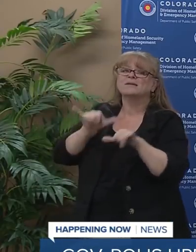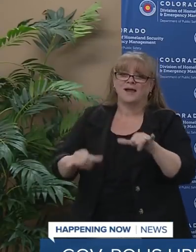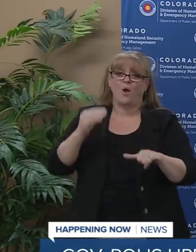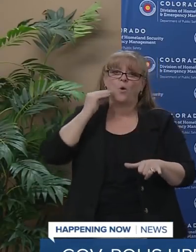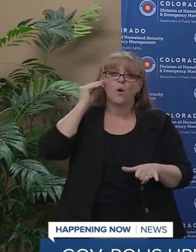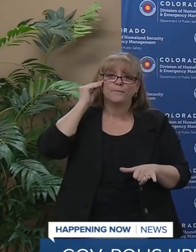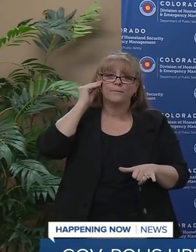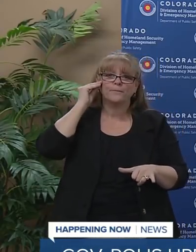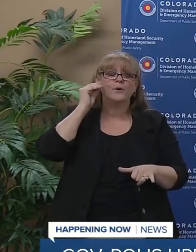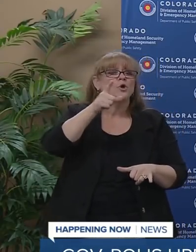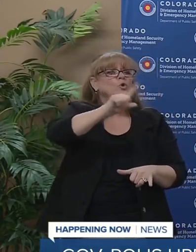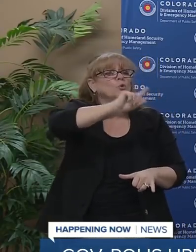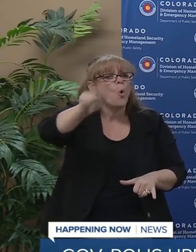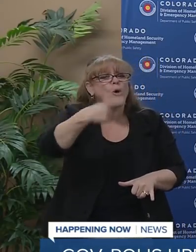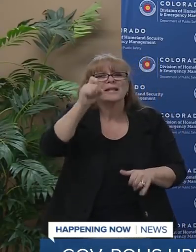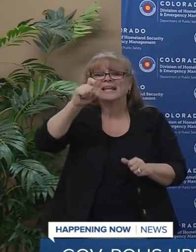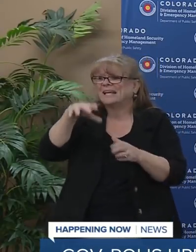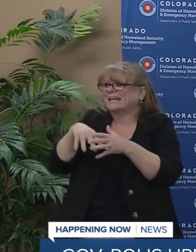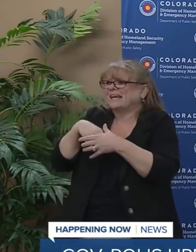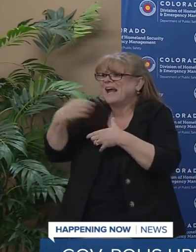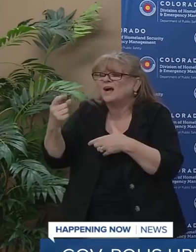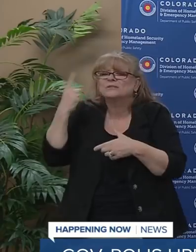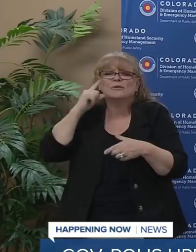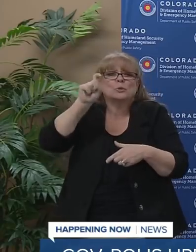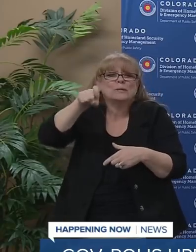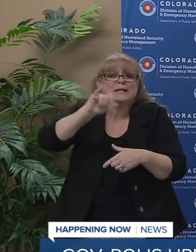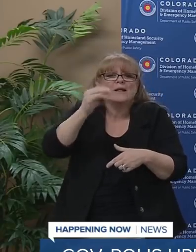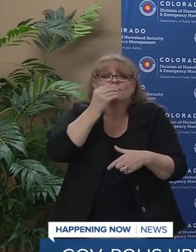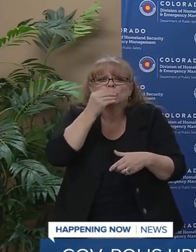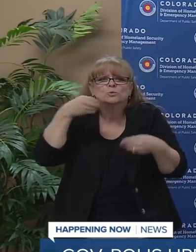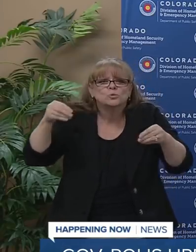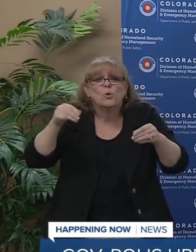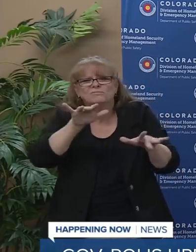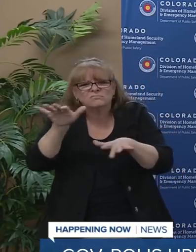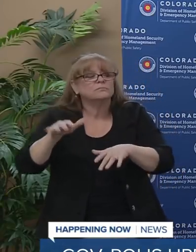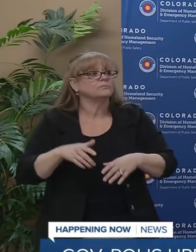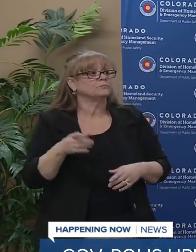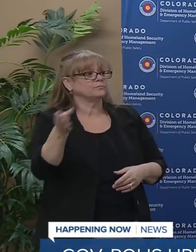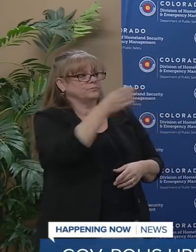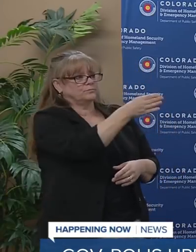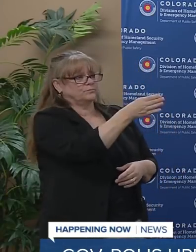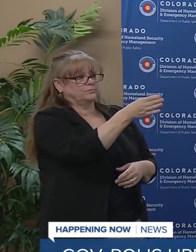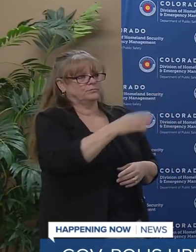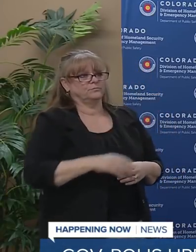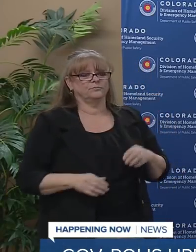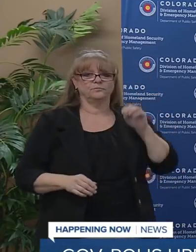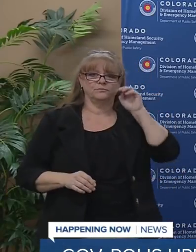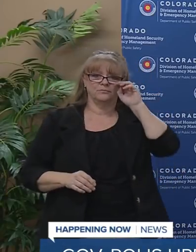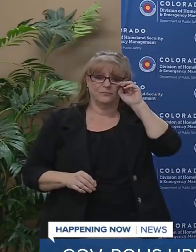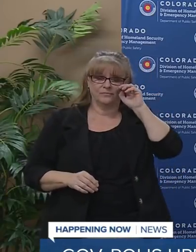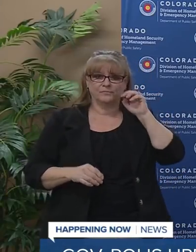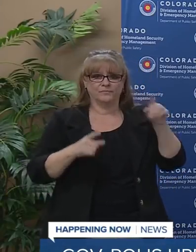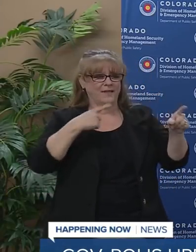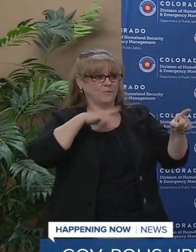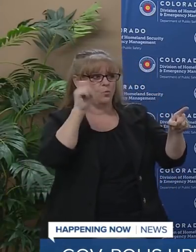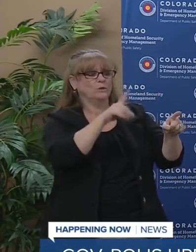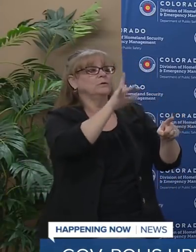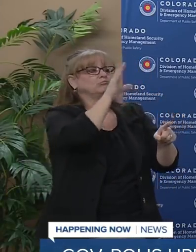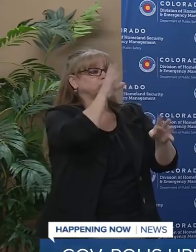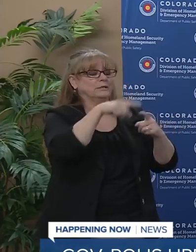Let me see. Anybody who has not asked one in the room? Okay. Yes. Sobre los indocumentados. Sobre los